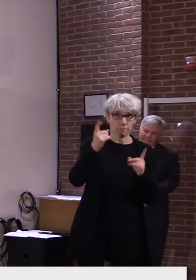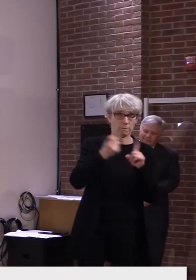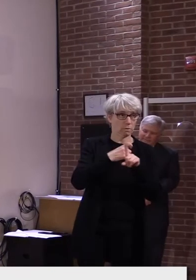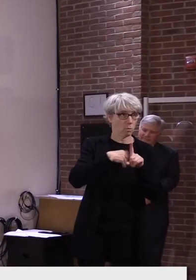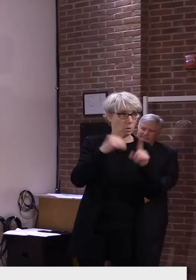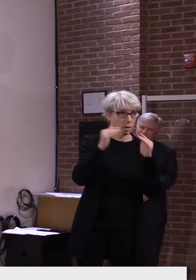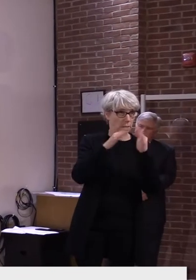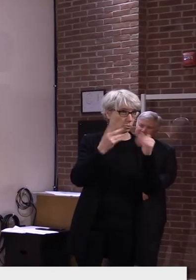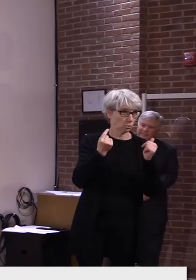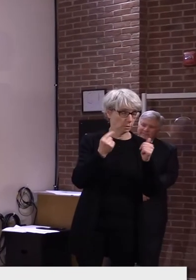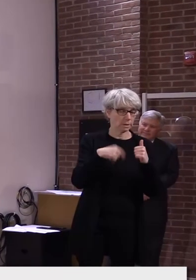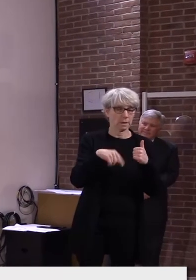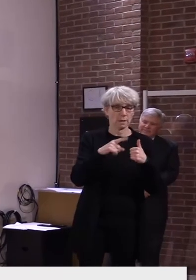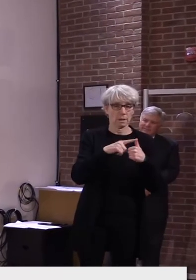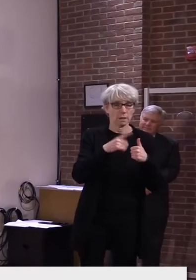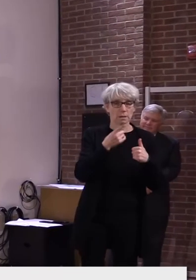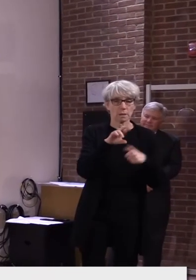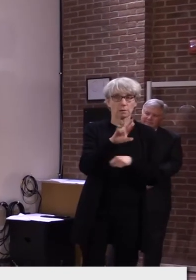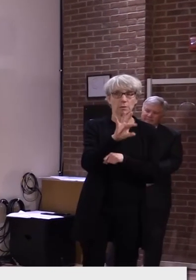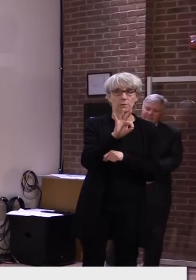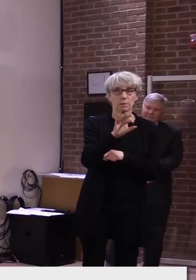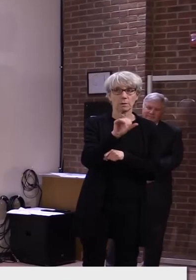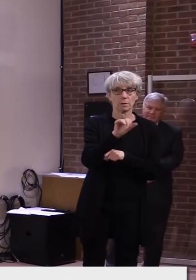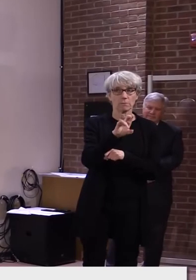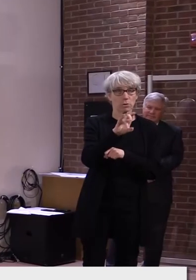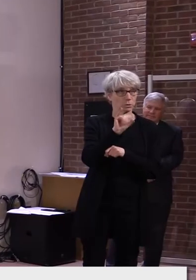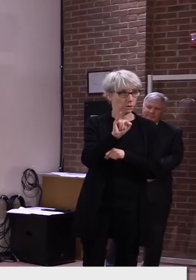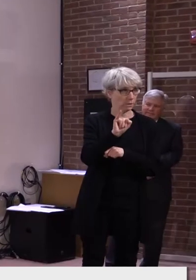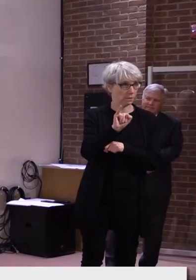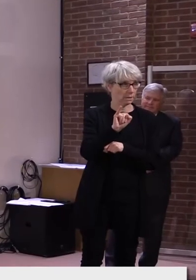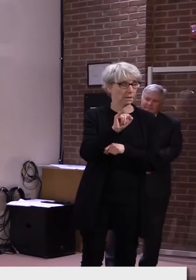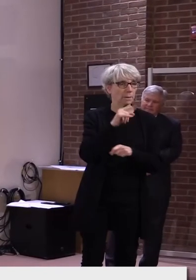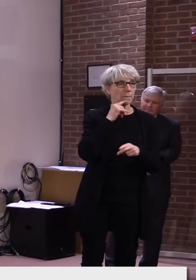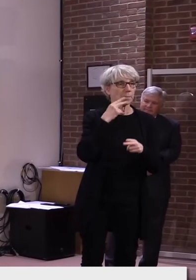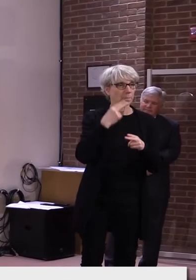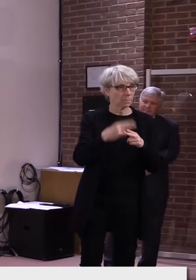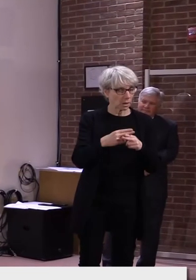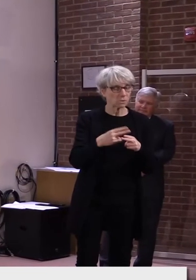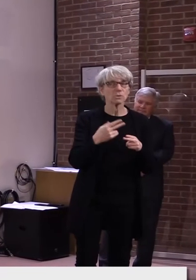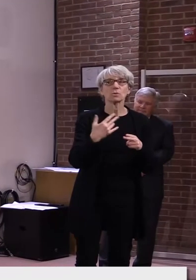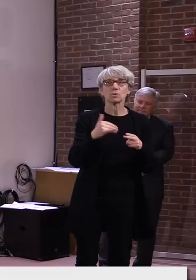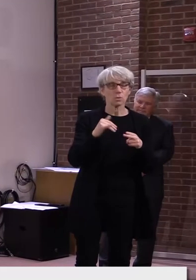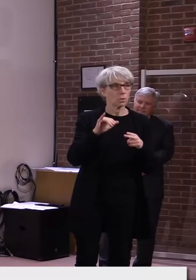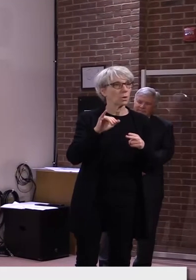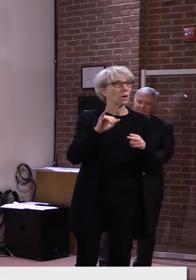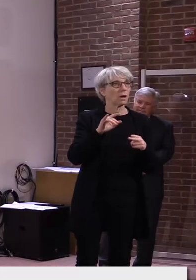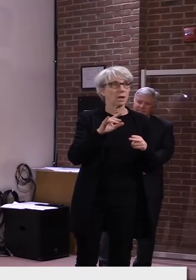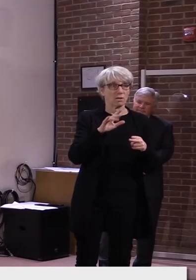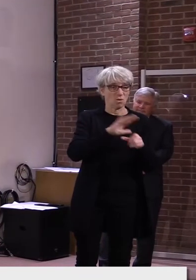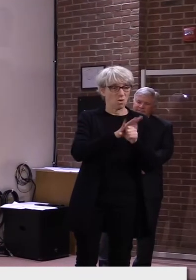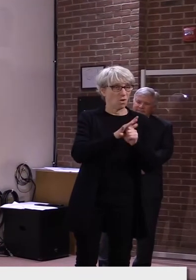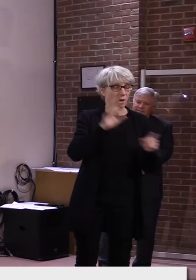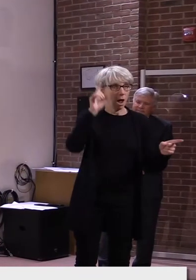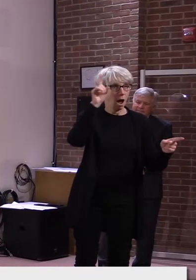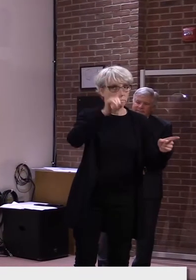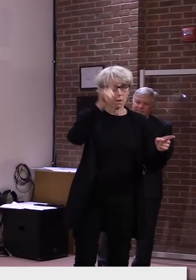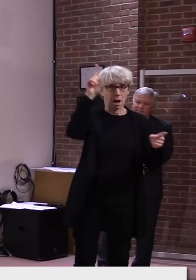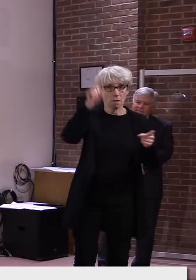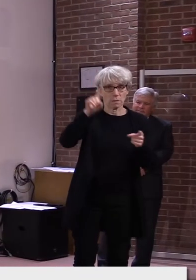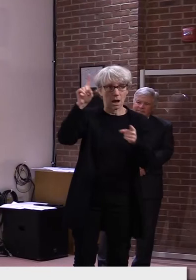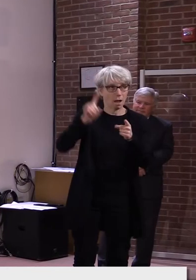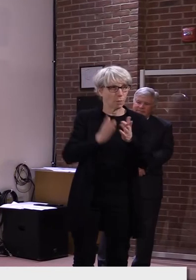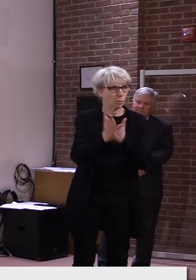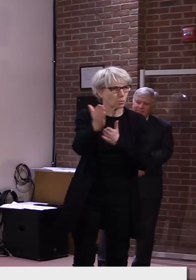officials. Dr. Fauci said he's pleased to see infections continuing to drop across the country as